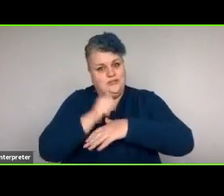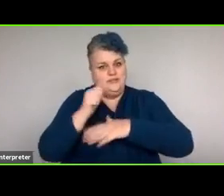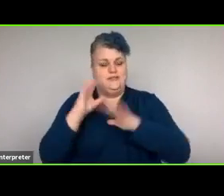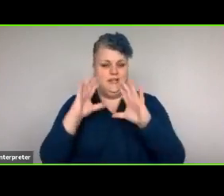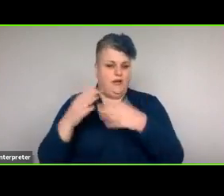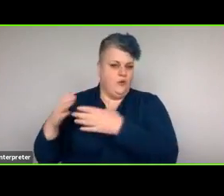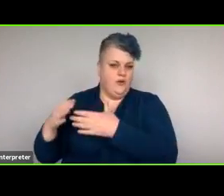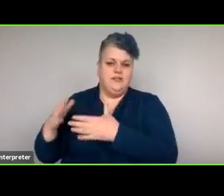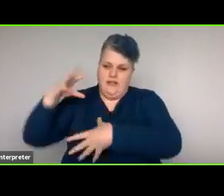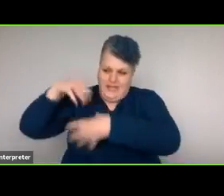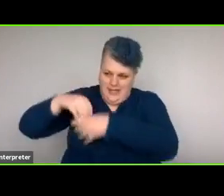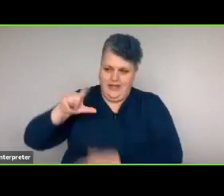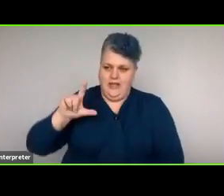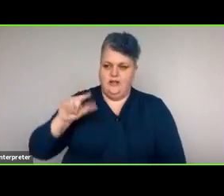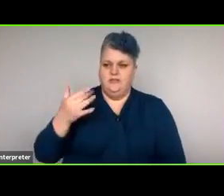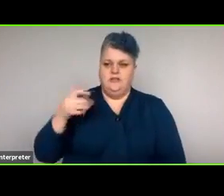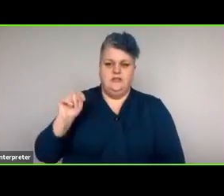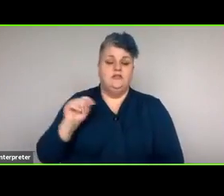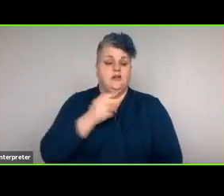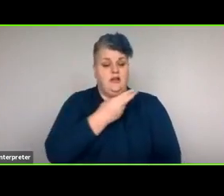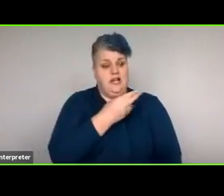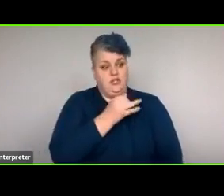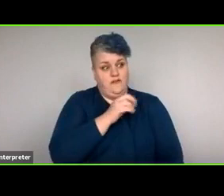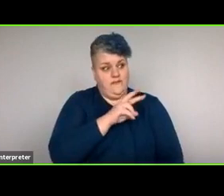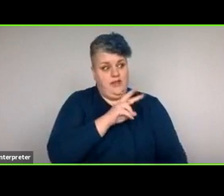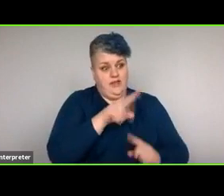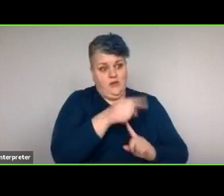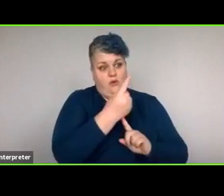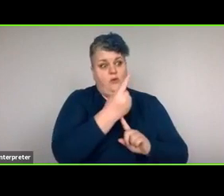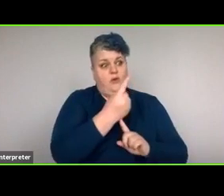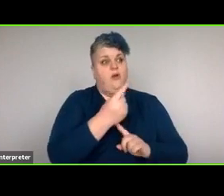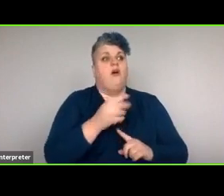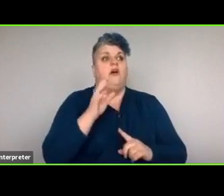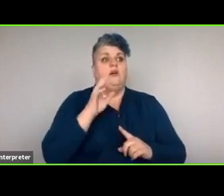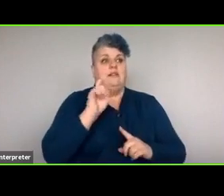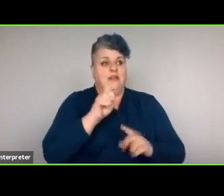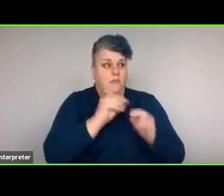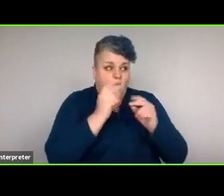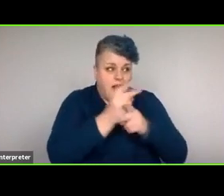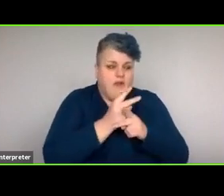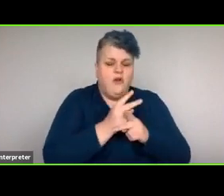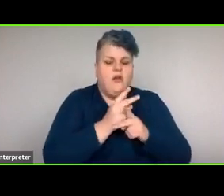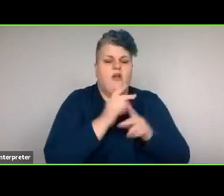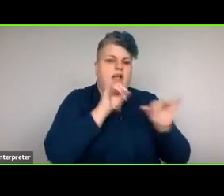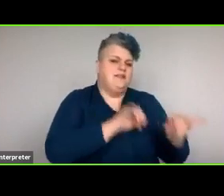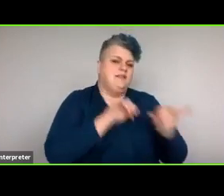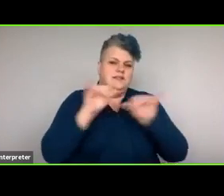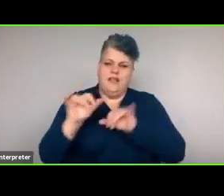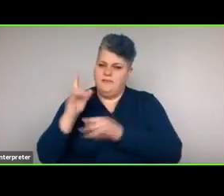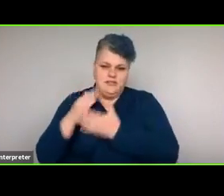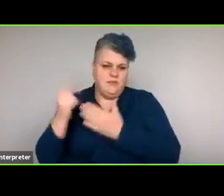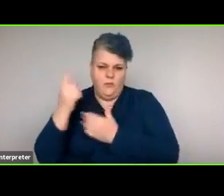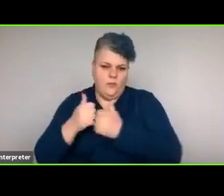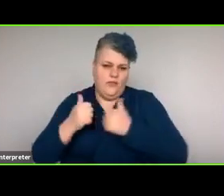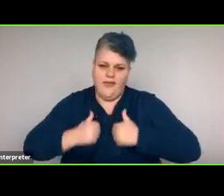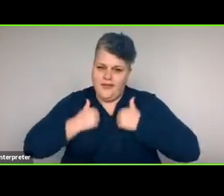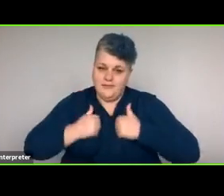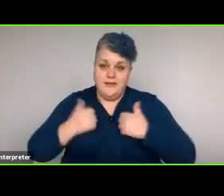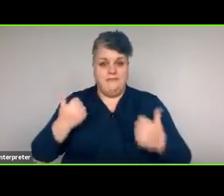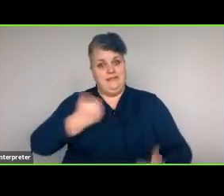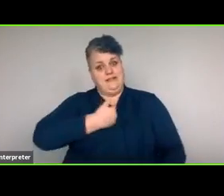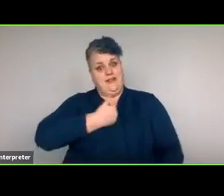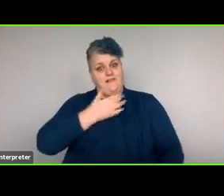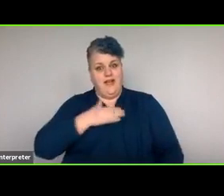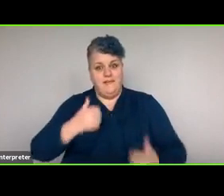risk. So just because someone's living with HIV doesn't mean that they need to be more careful. But, someone who's living with asthma, like, myself, I'm someone who